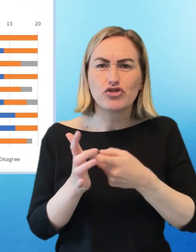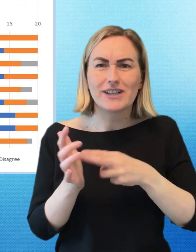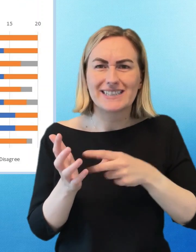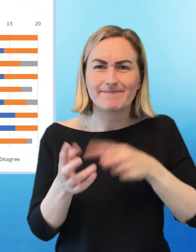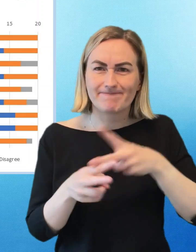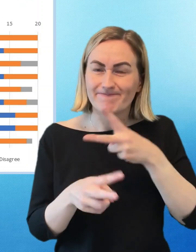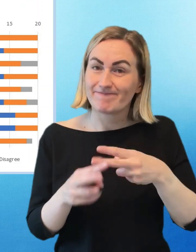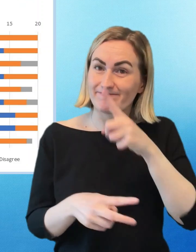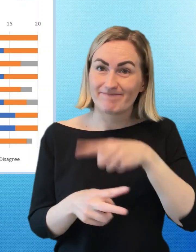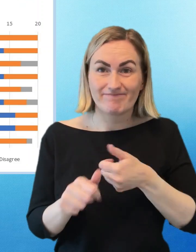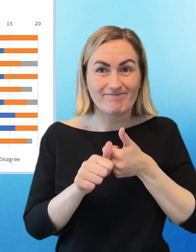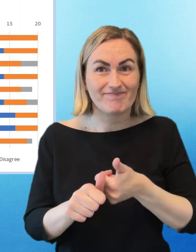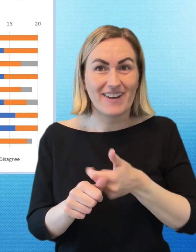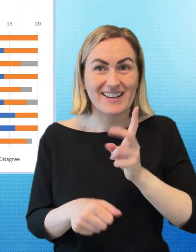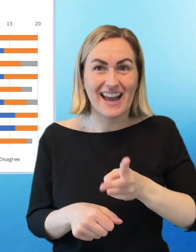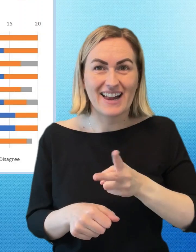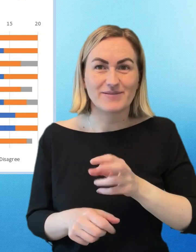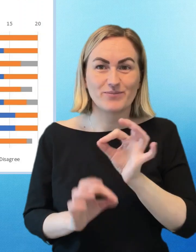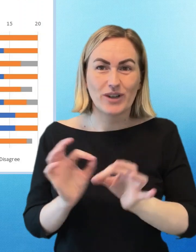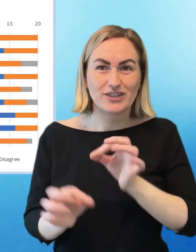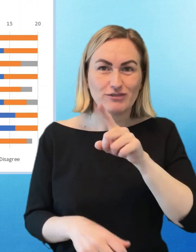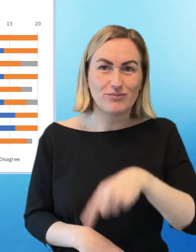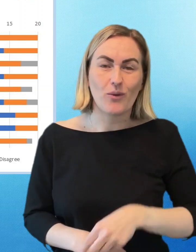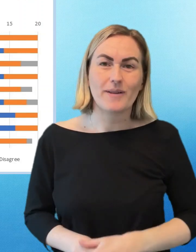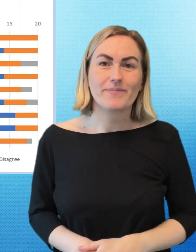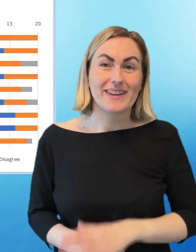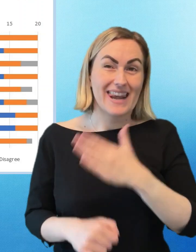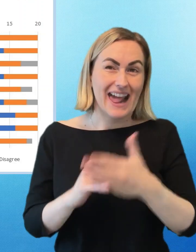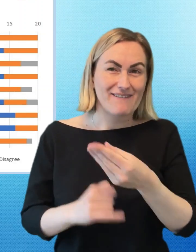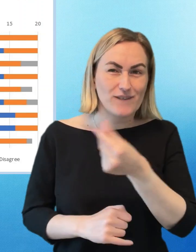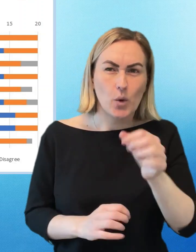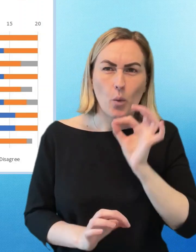questions. The last few questions ask about their